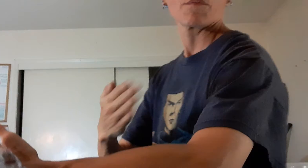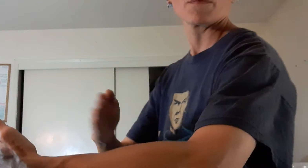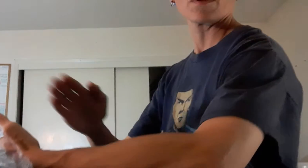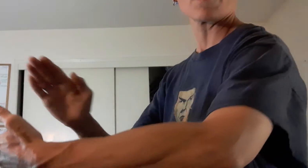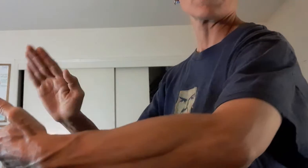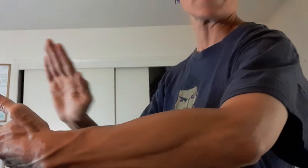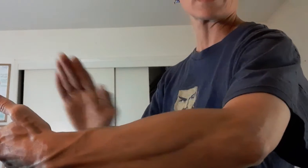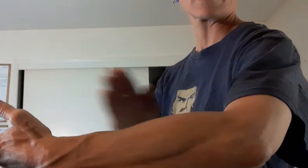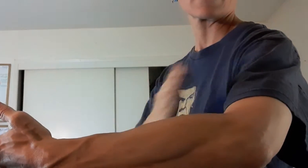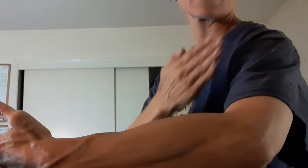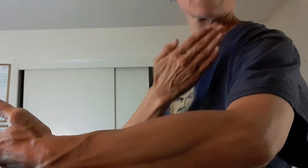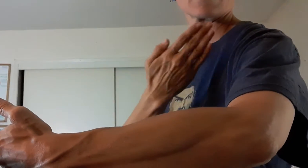Music.